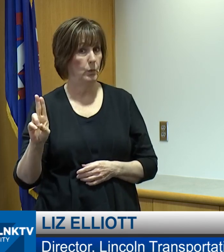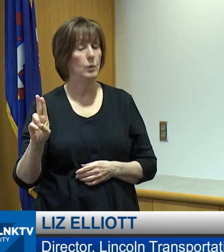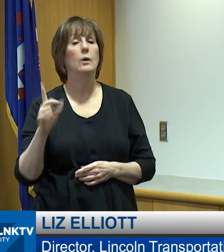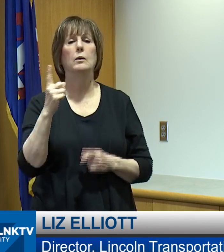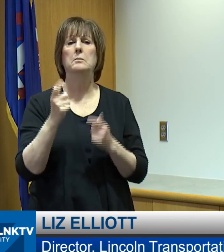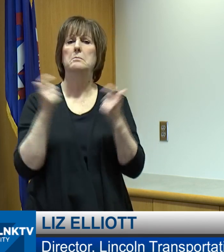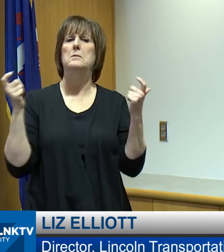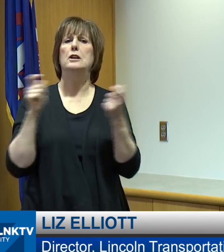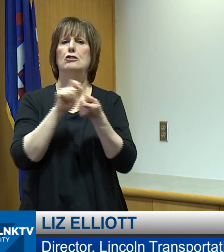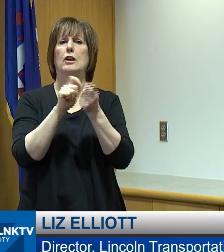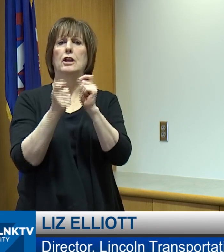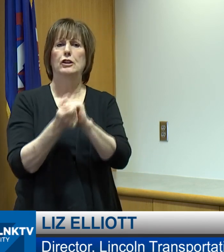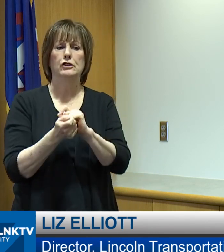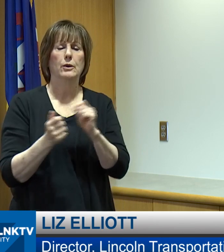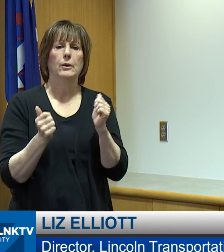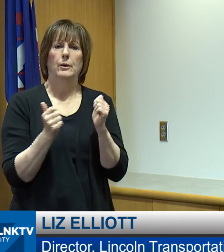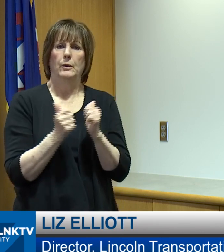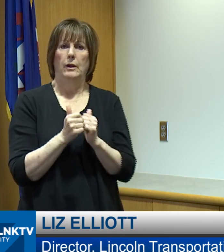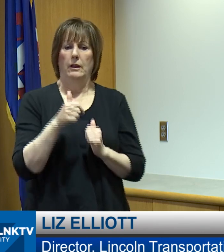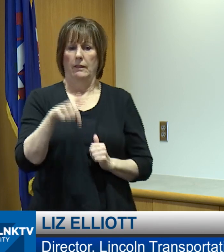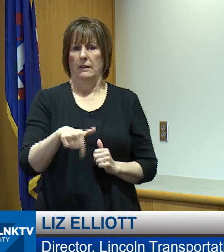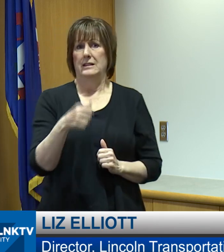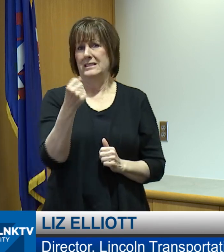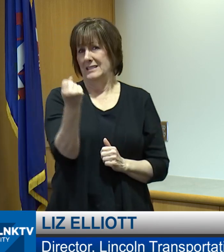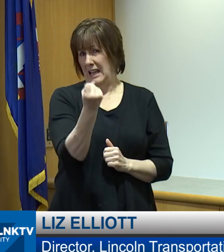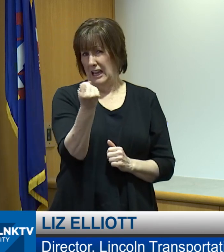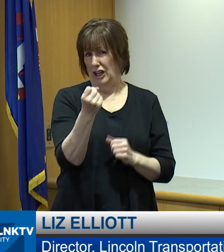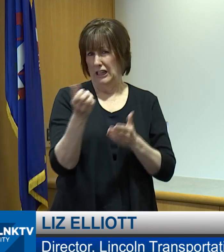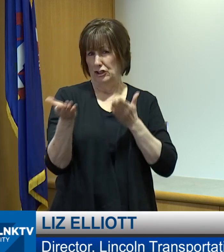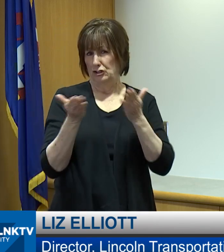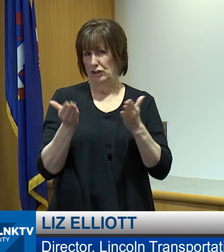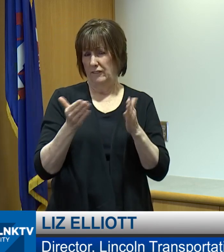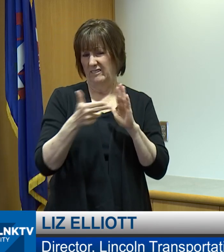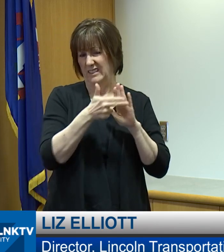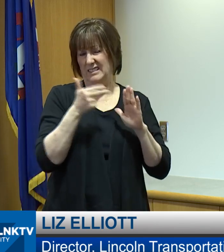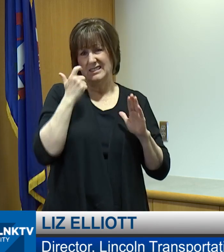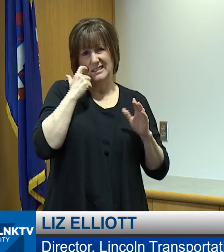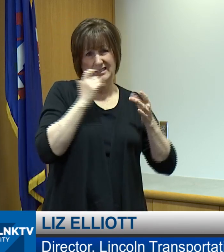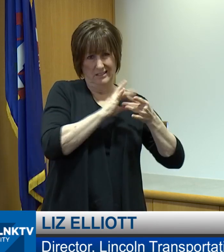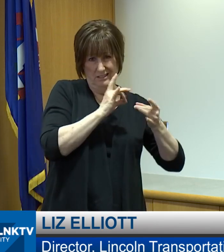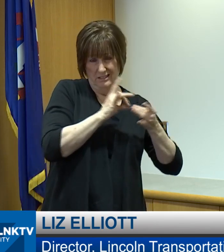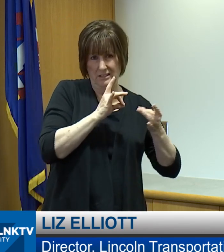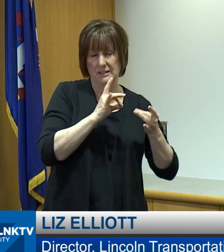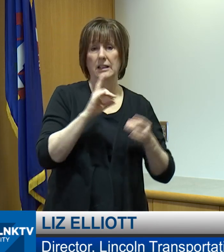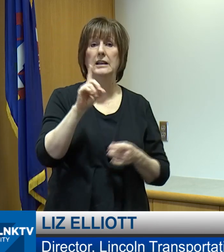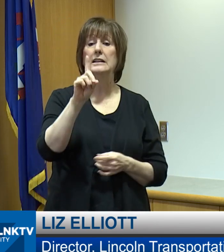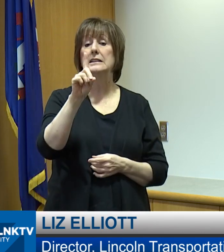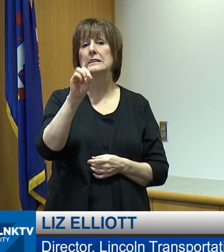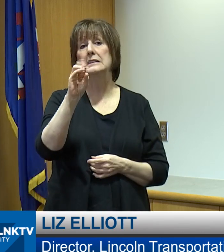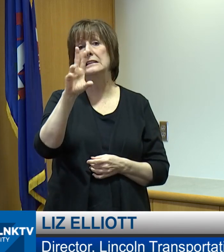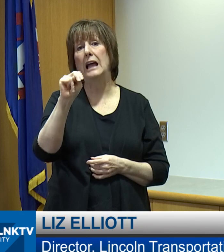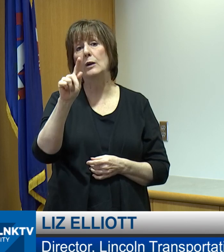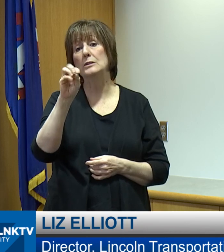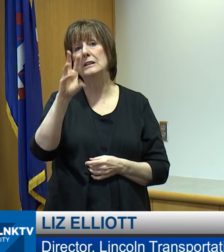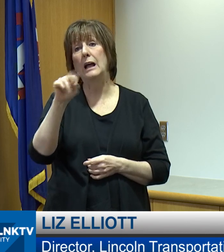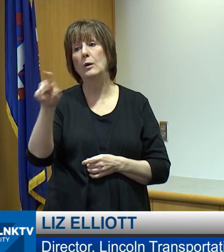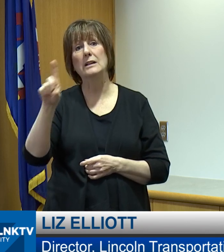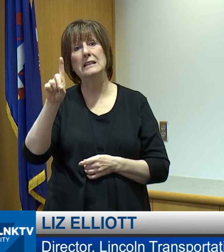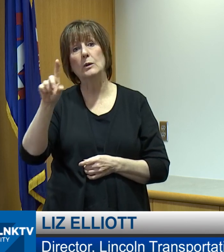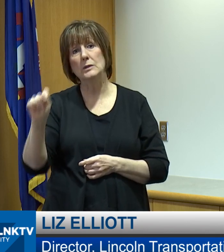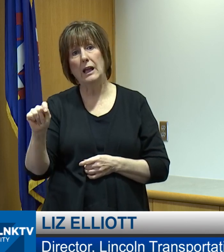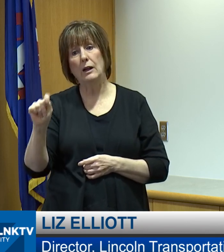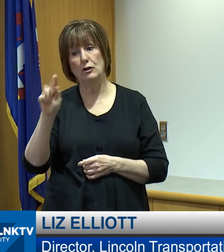the big changes with this Saturday service is that the downtown trolley route will not be in